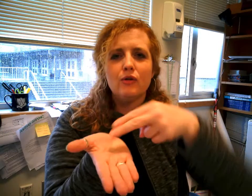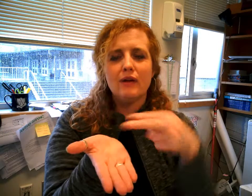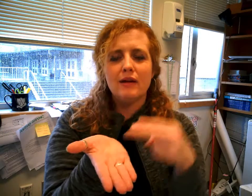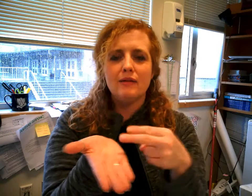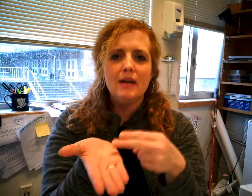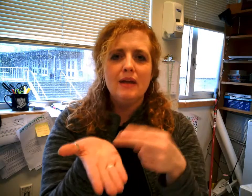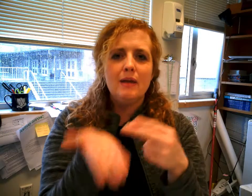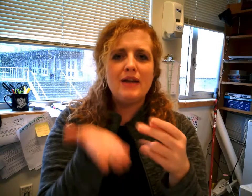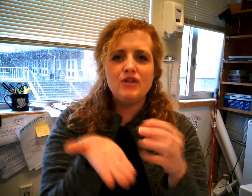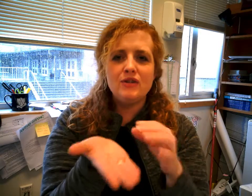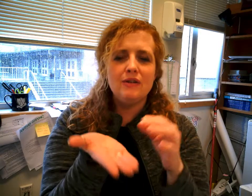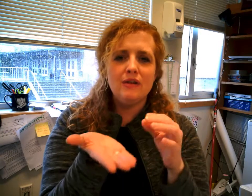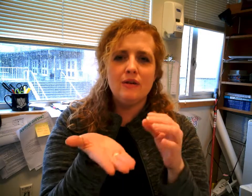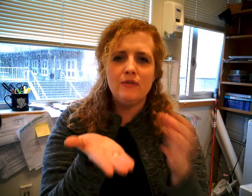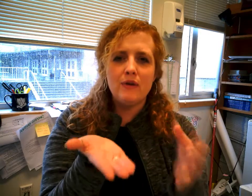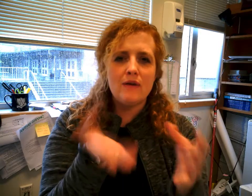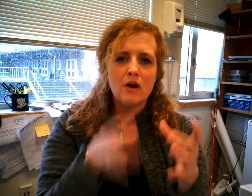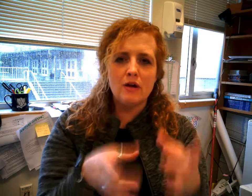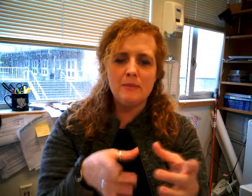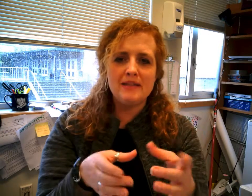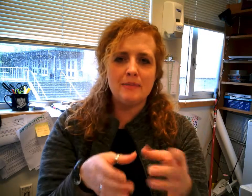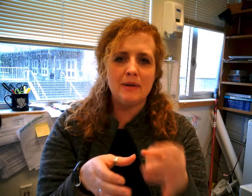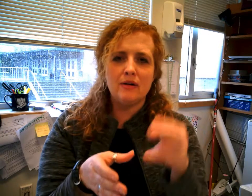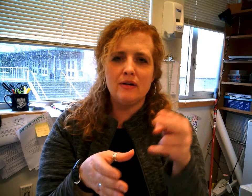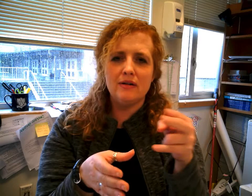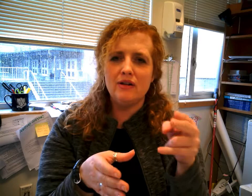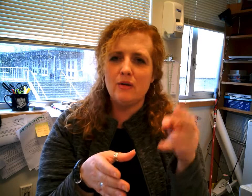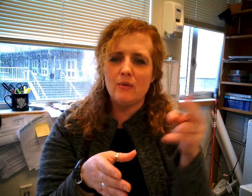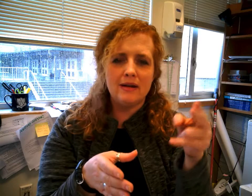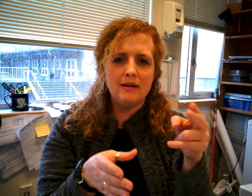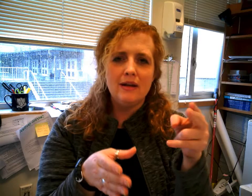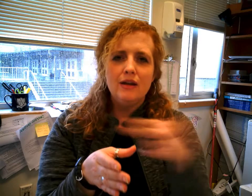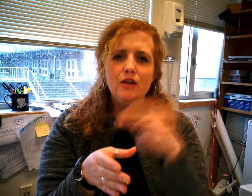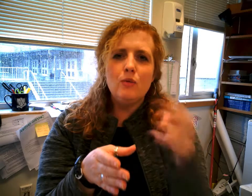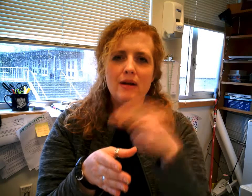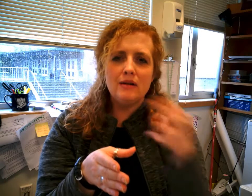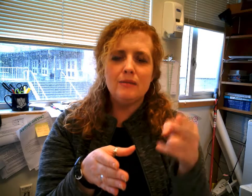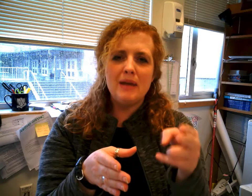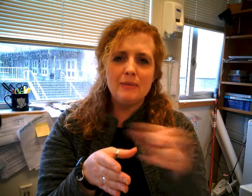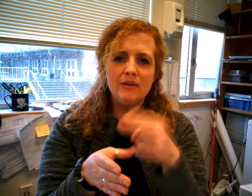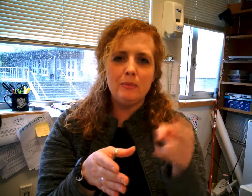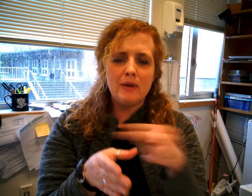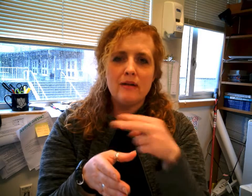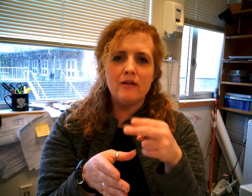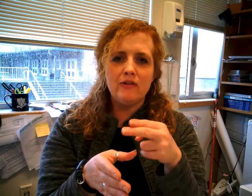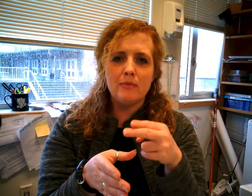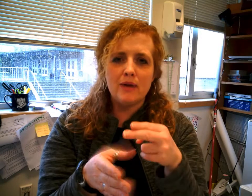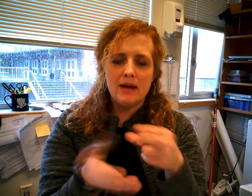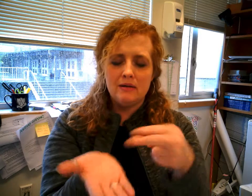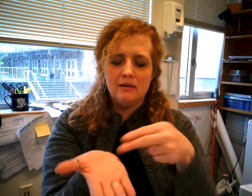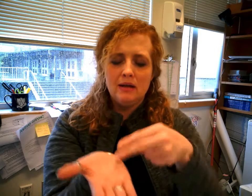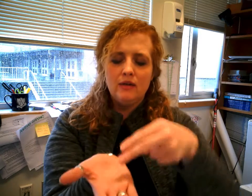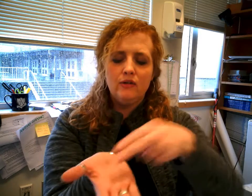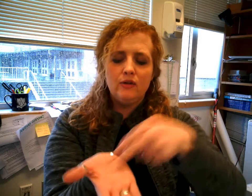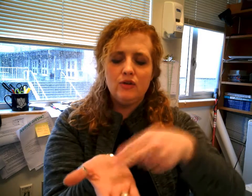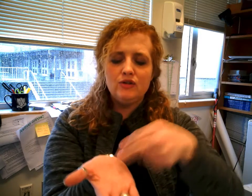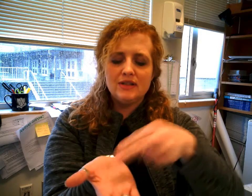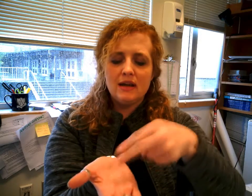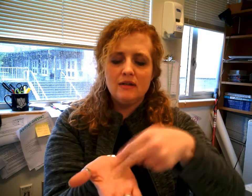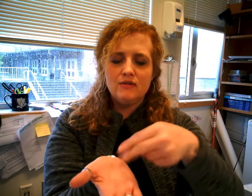You're imagine, you know, if you have a hard piece of butter and you want to be able to spread it on some bread, so you just kind of do